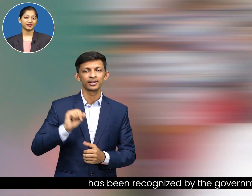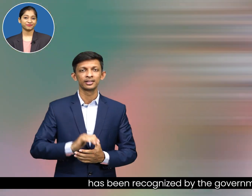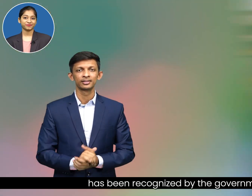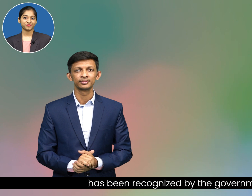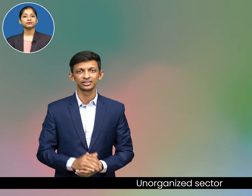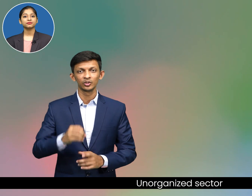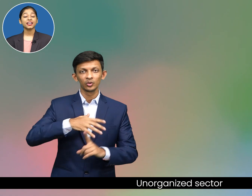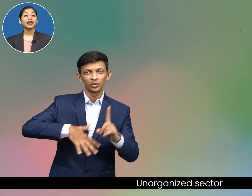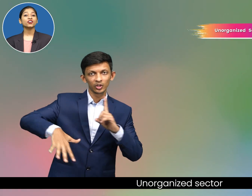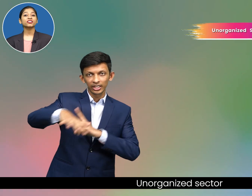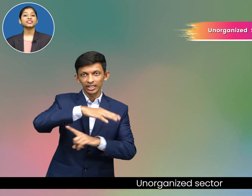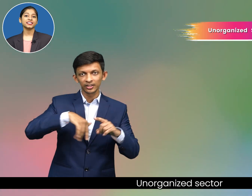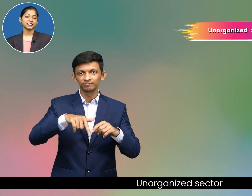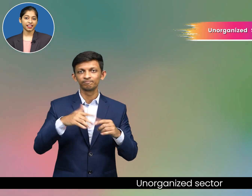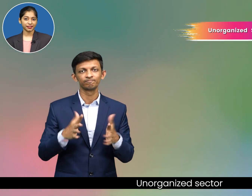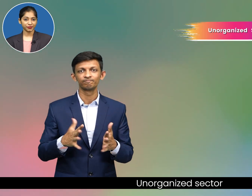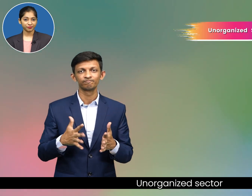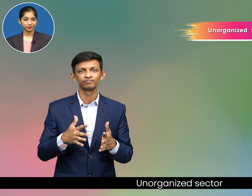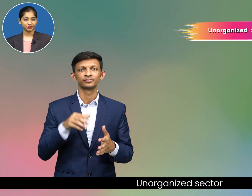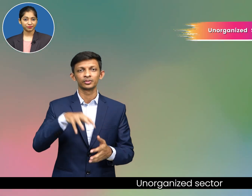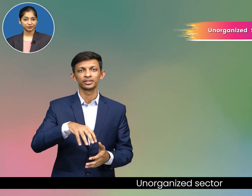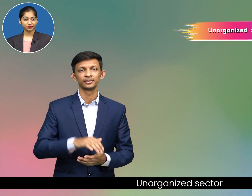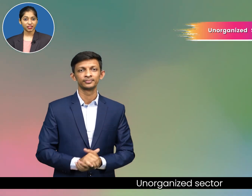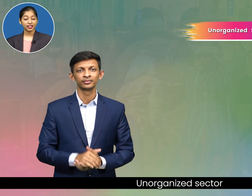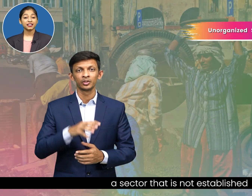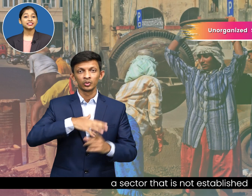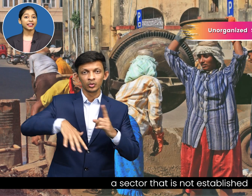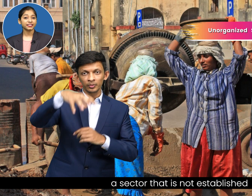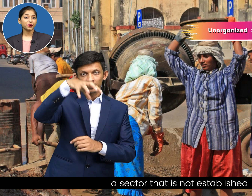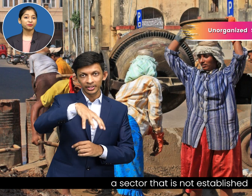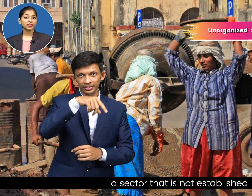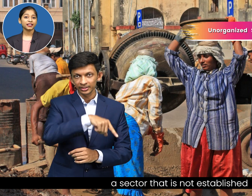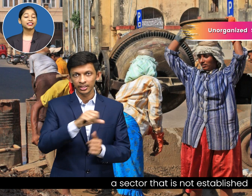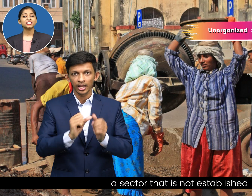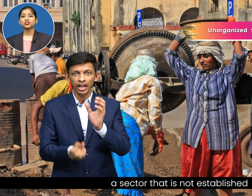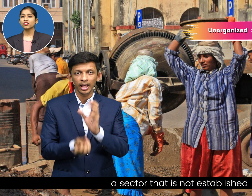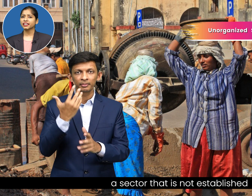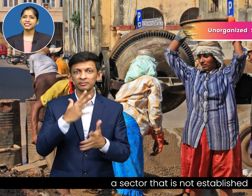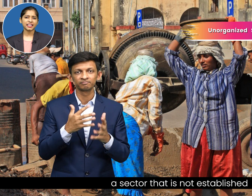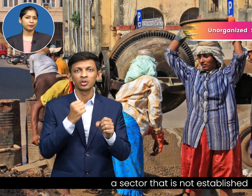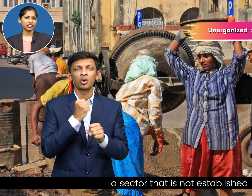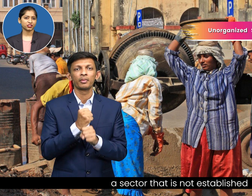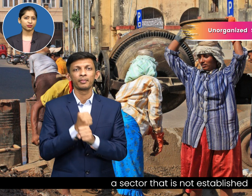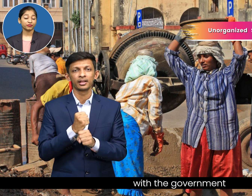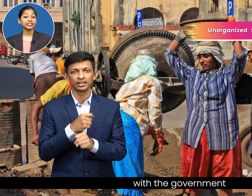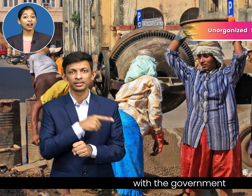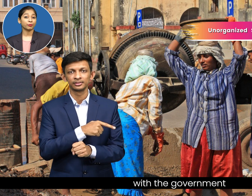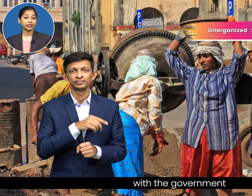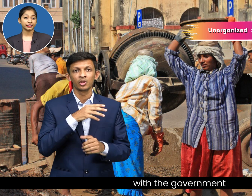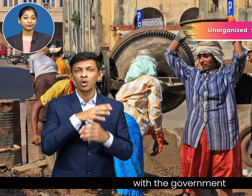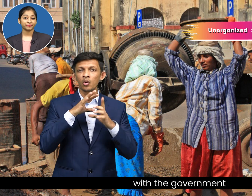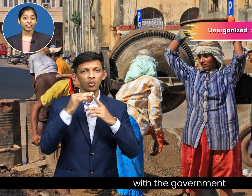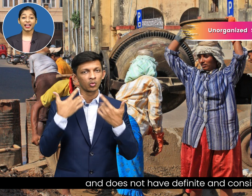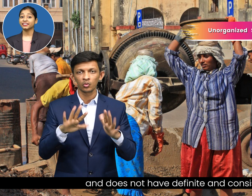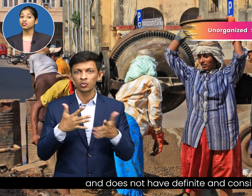government. Unorganized sector: a sector that is not established with the